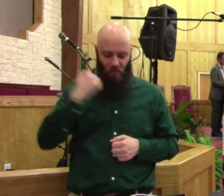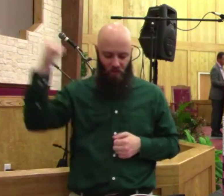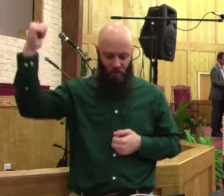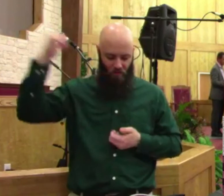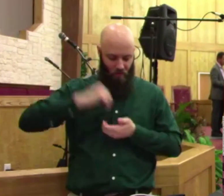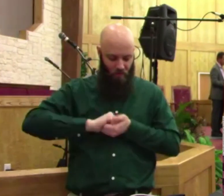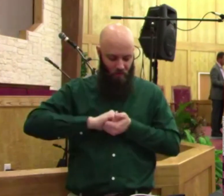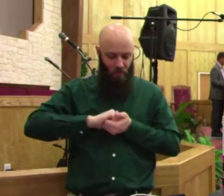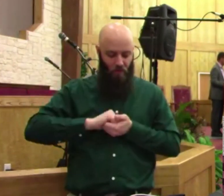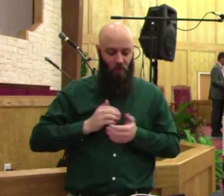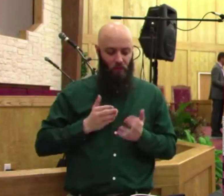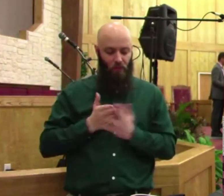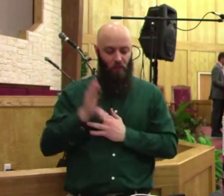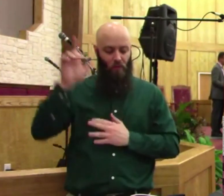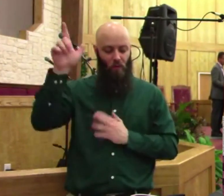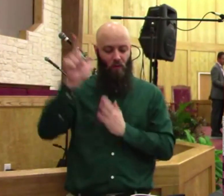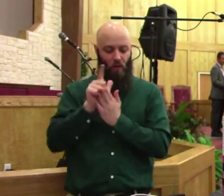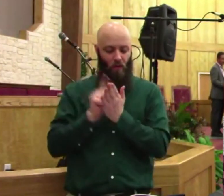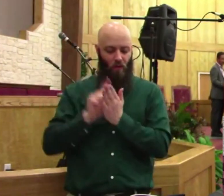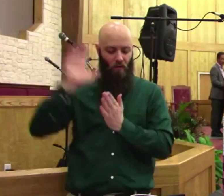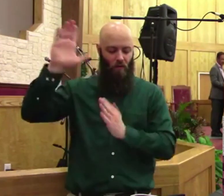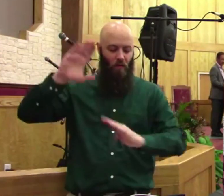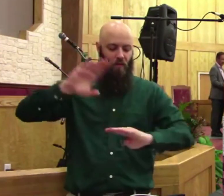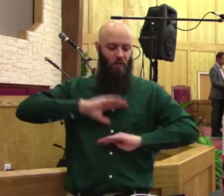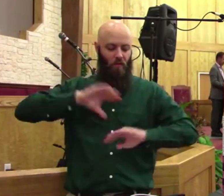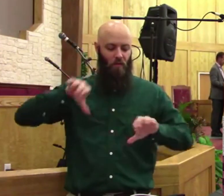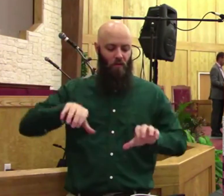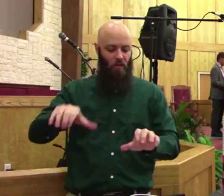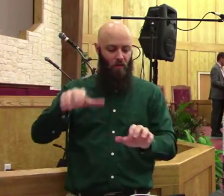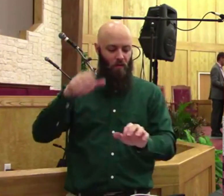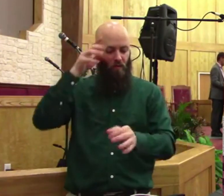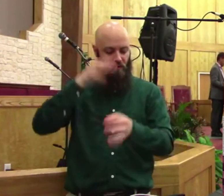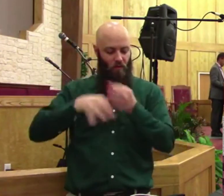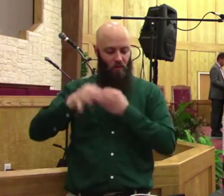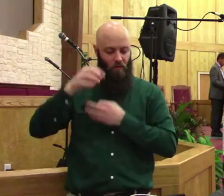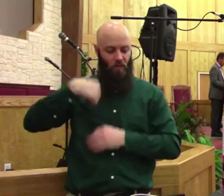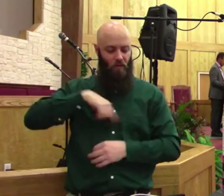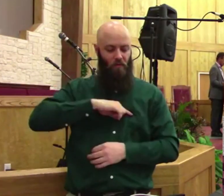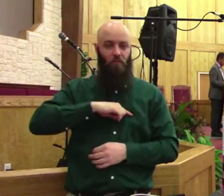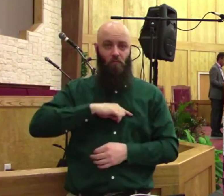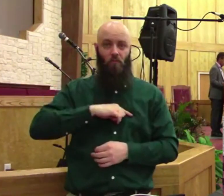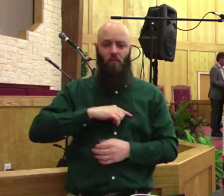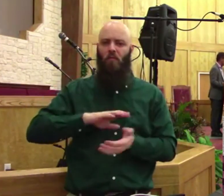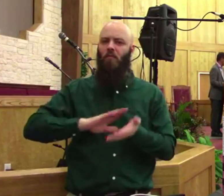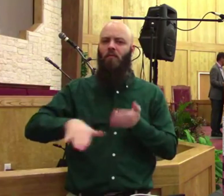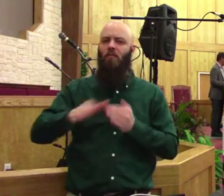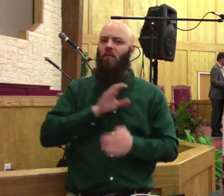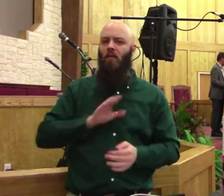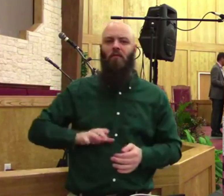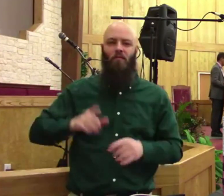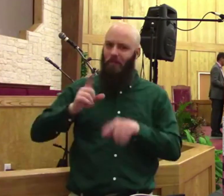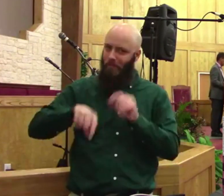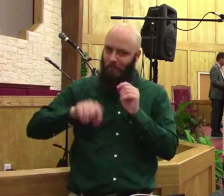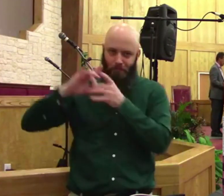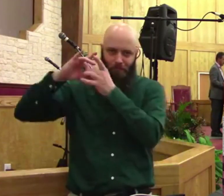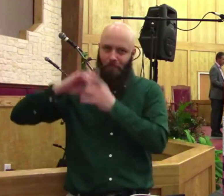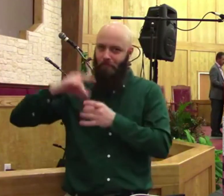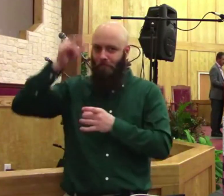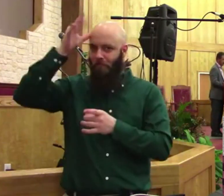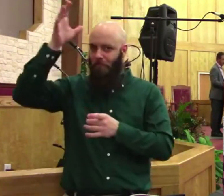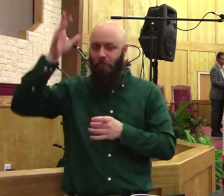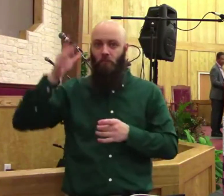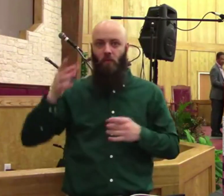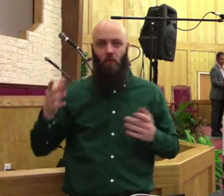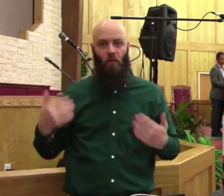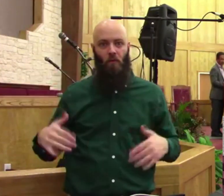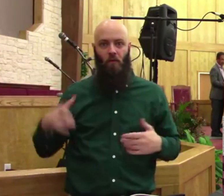demand. If not for Christ, we cannot approach the Father." So what a wonderful privilege for us to be able to have